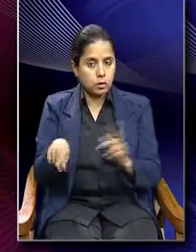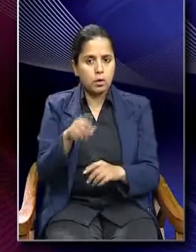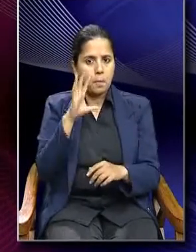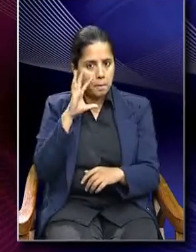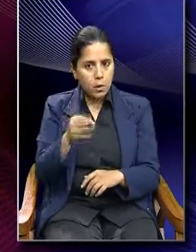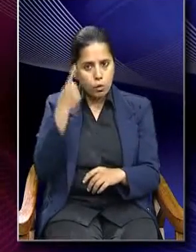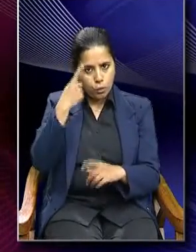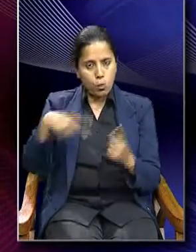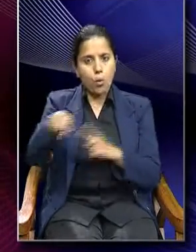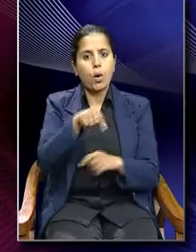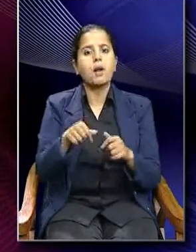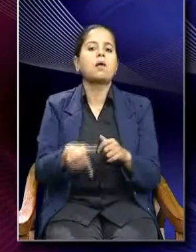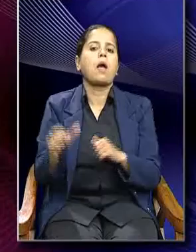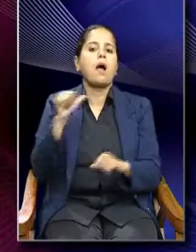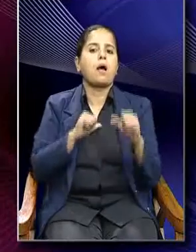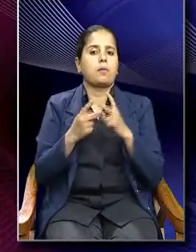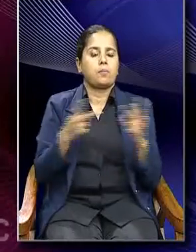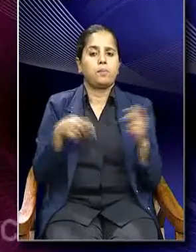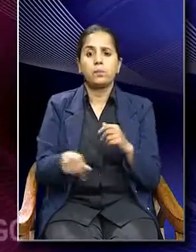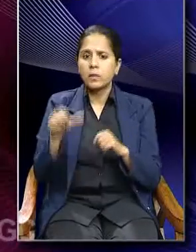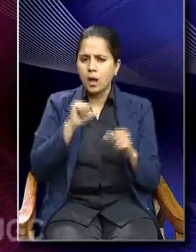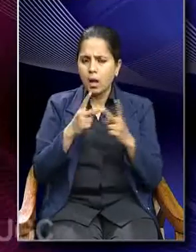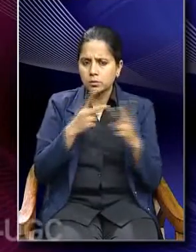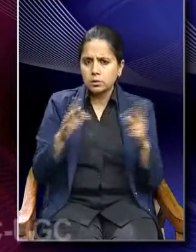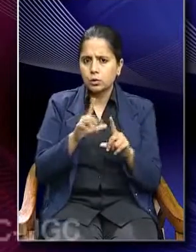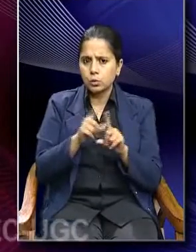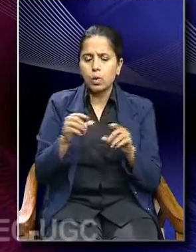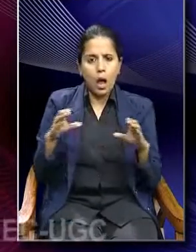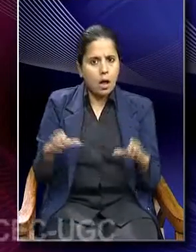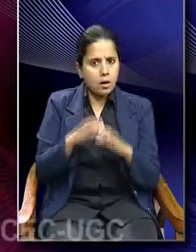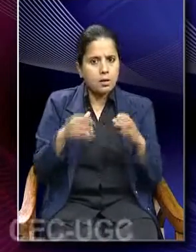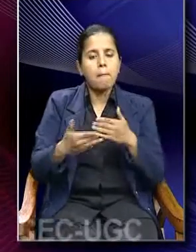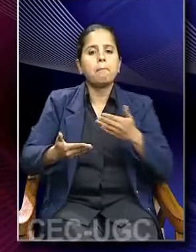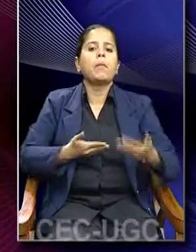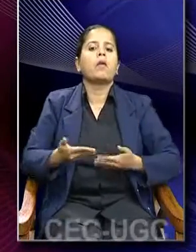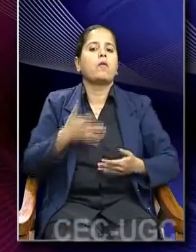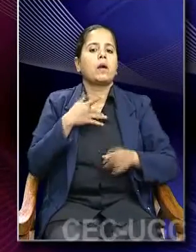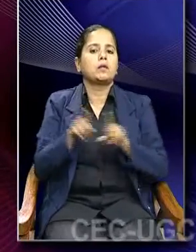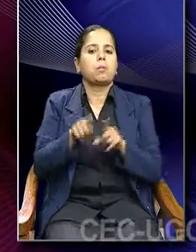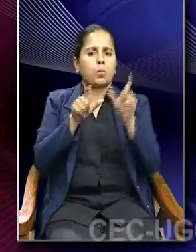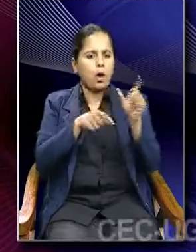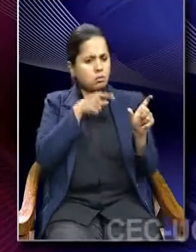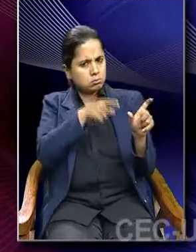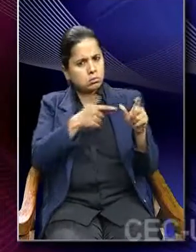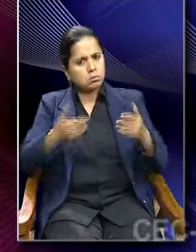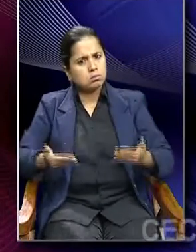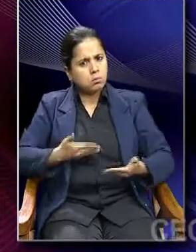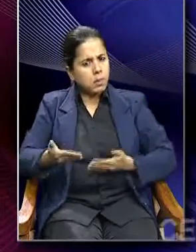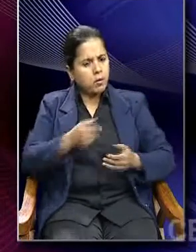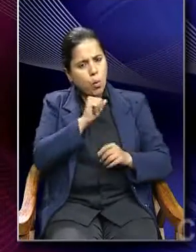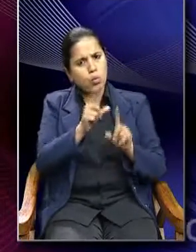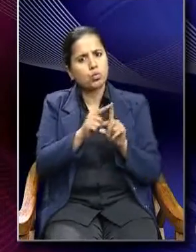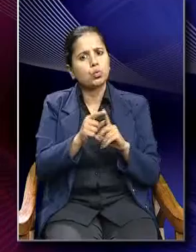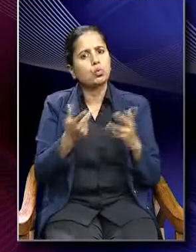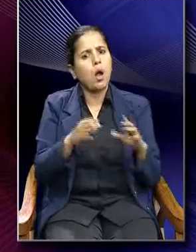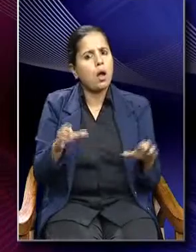significant for the actor. So, action is basically the behavior of individual. Now, this